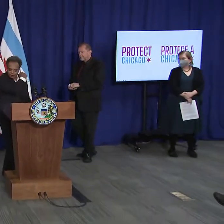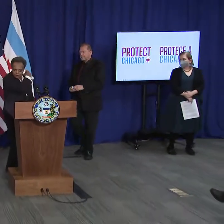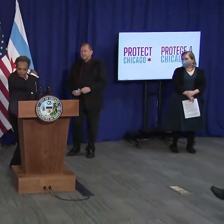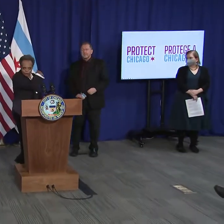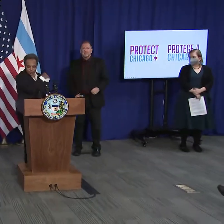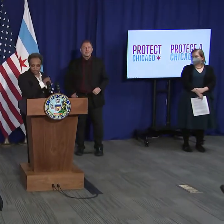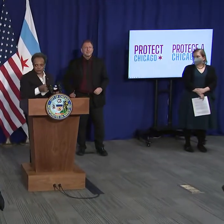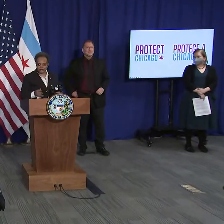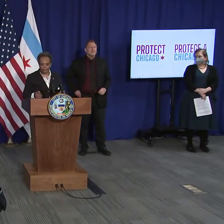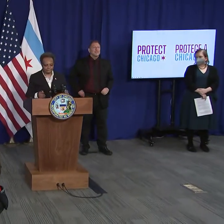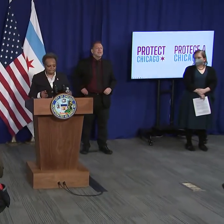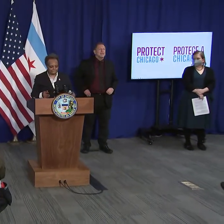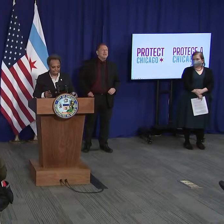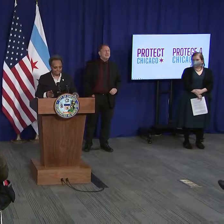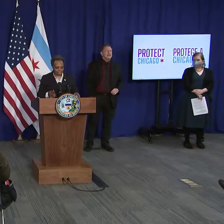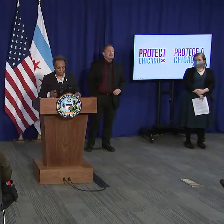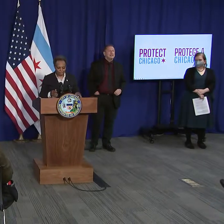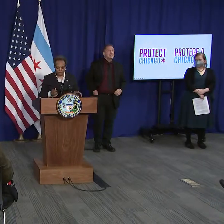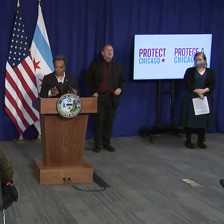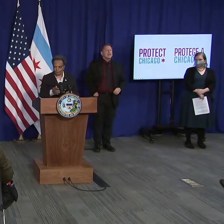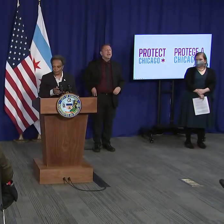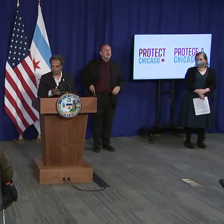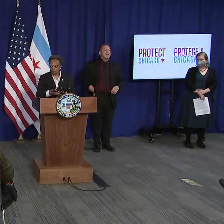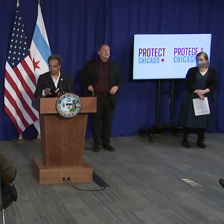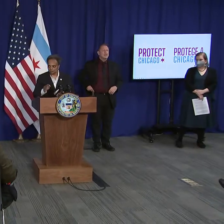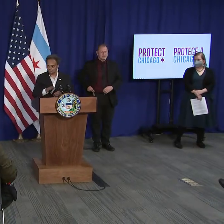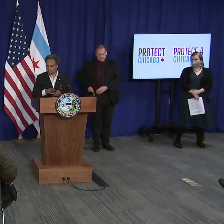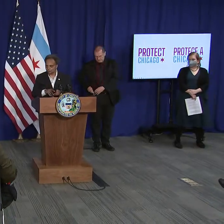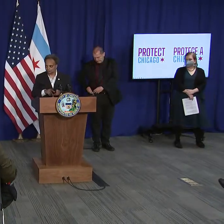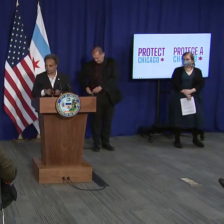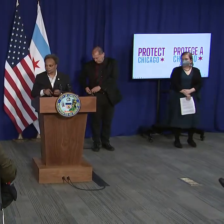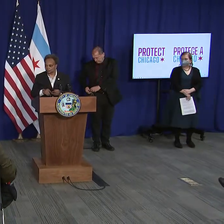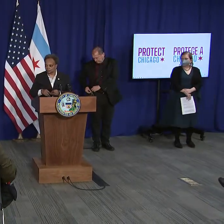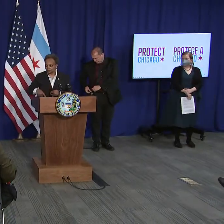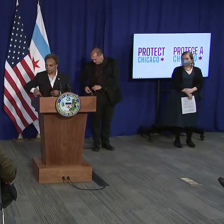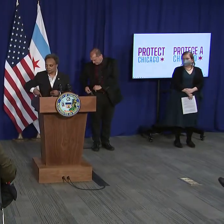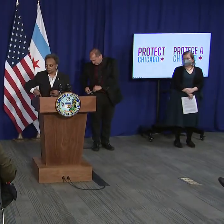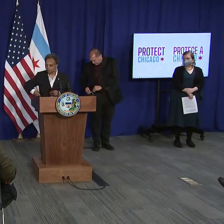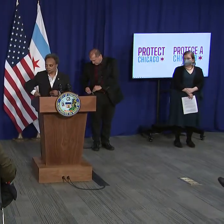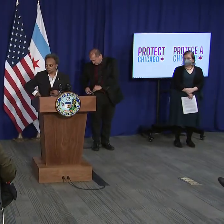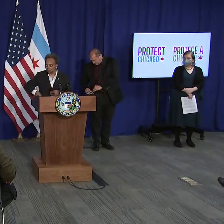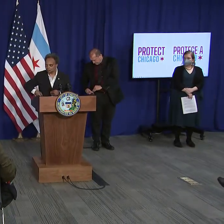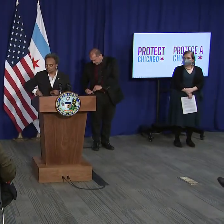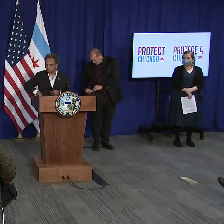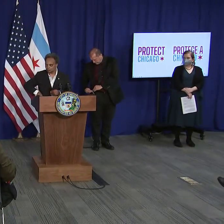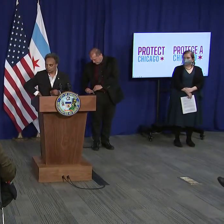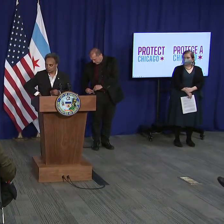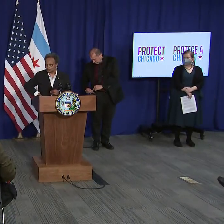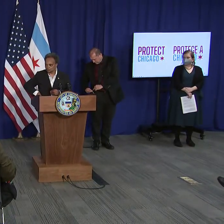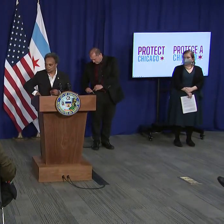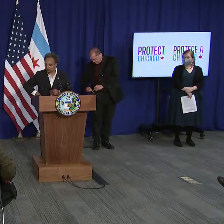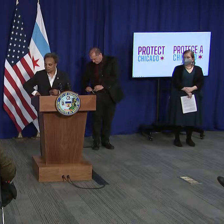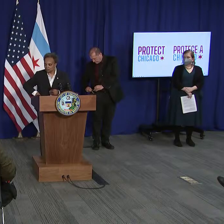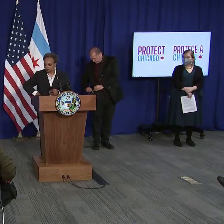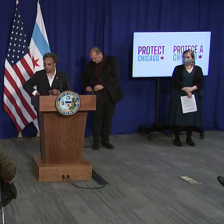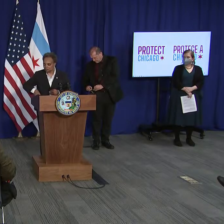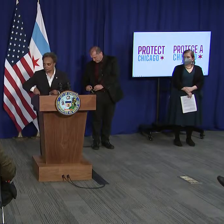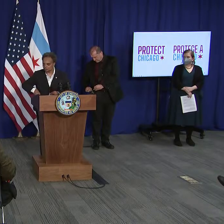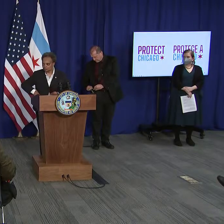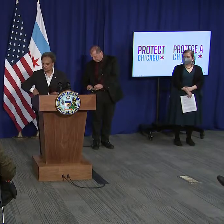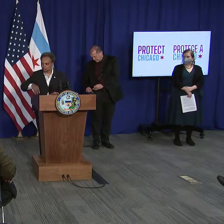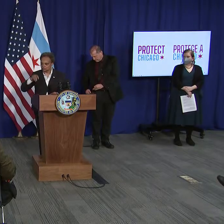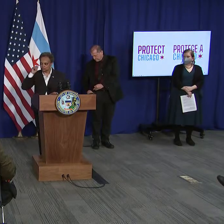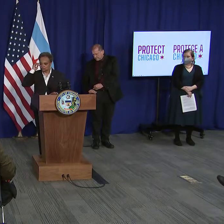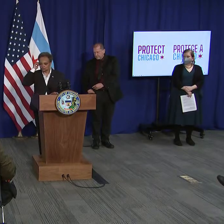All right, we're happy to take your questions. Thanks a lot, Mayor. We're going to kick it off with Chris Ty from CBS. Go ahead, Chris. Mayor and Dr. Arwady, either one of you could take